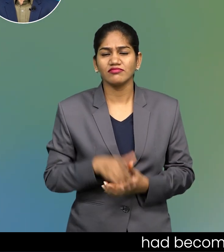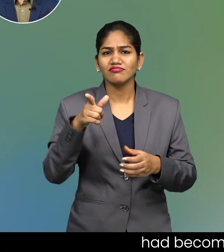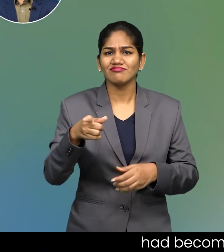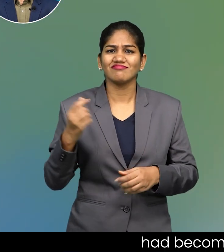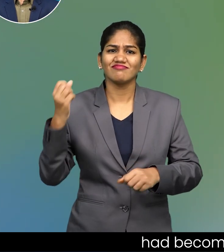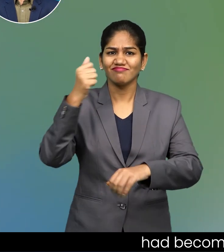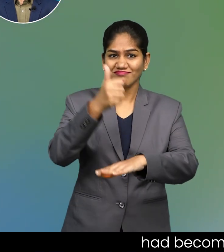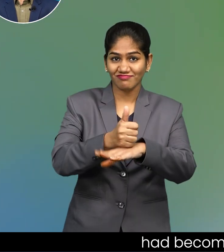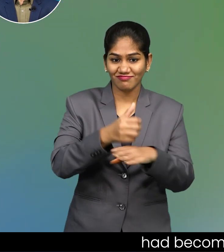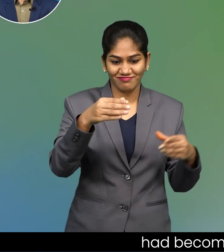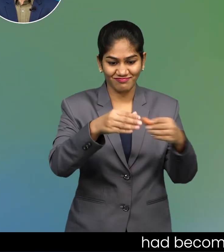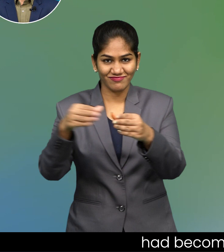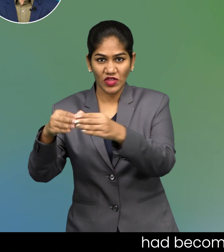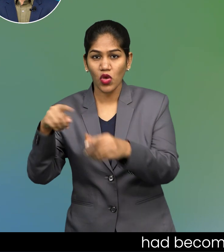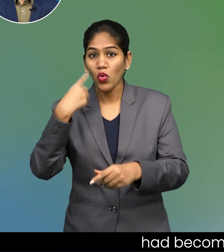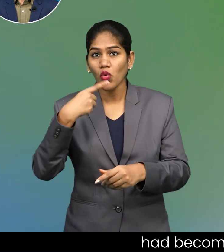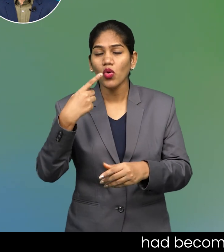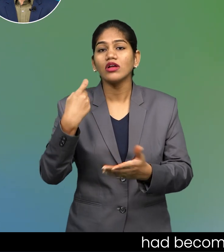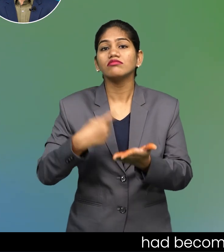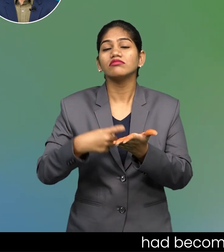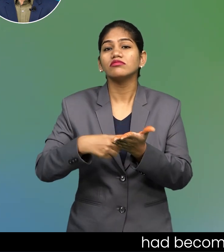had become colonies of the British.